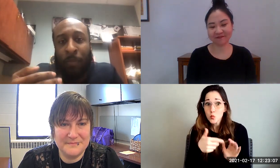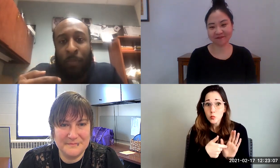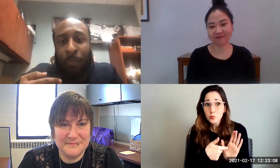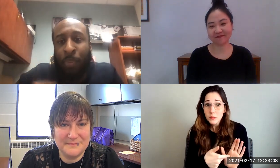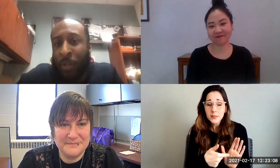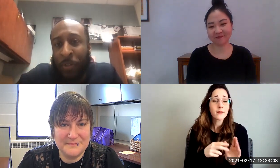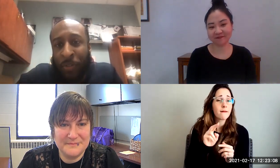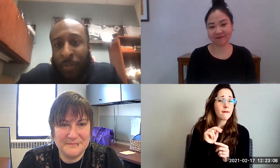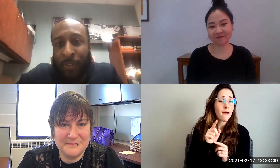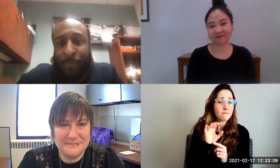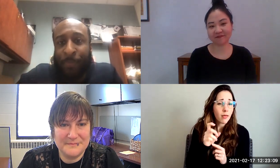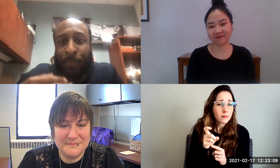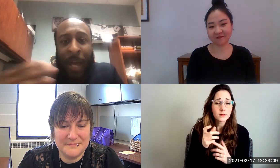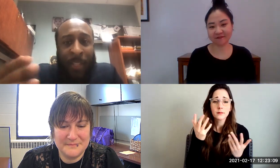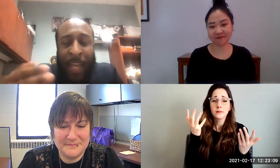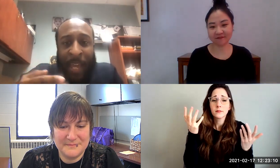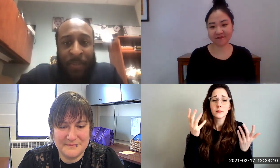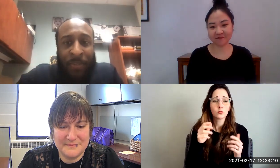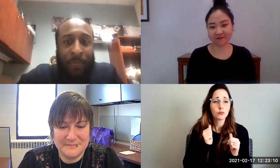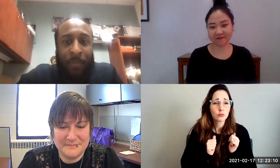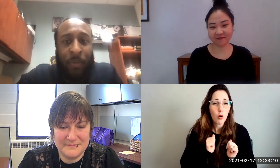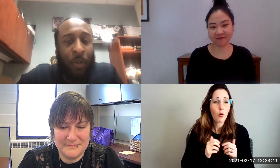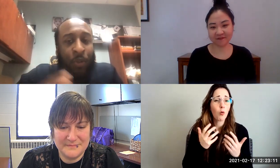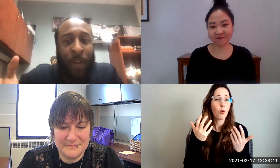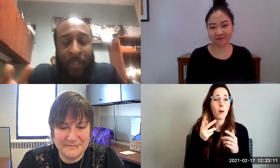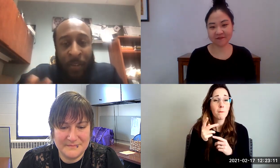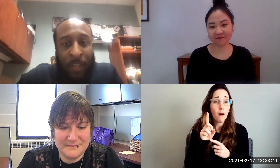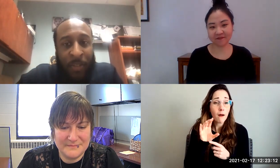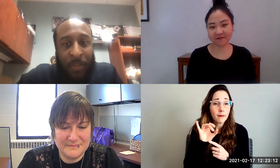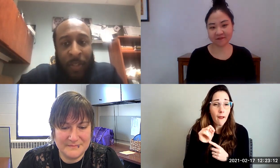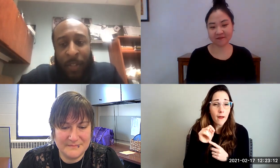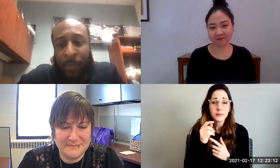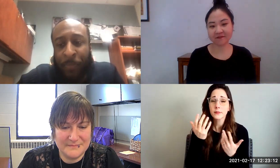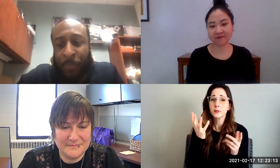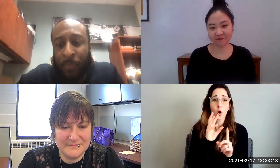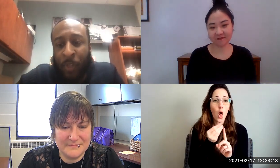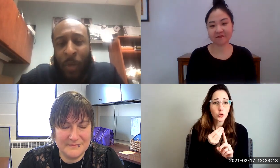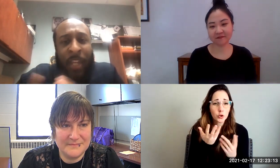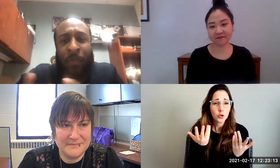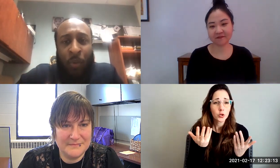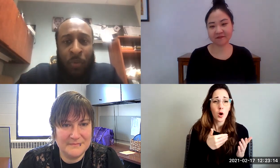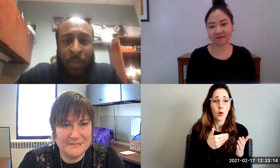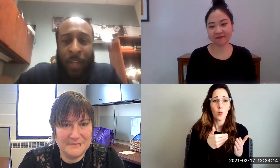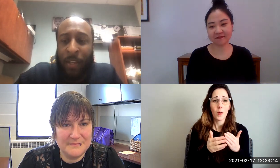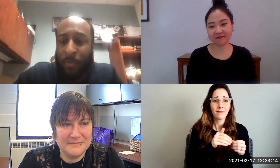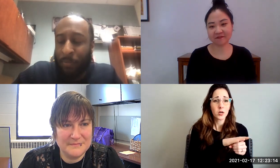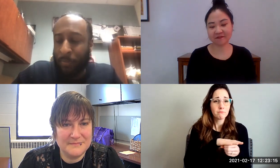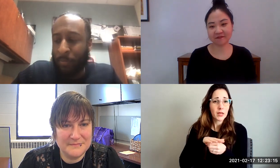shows, books, podcasts, cultural activities. So any of